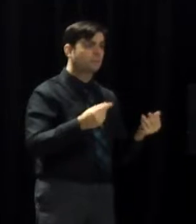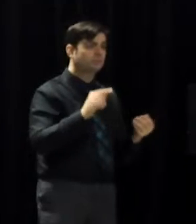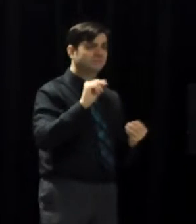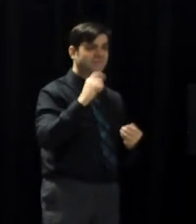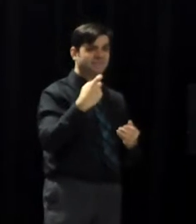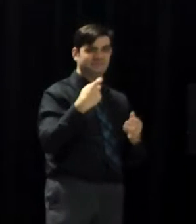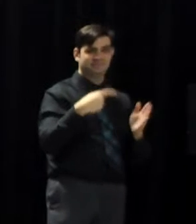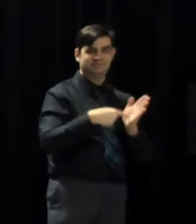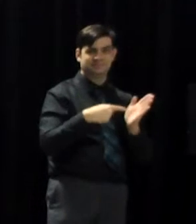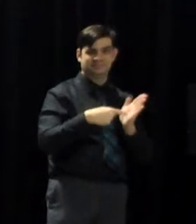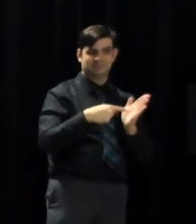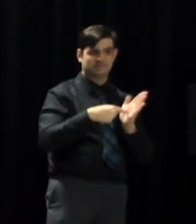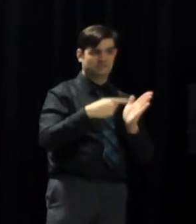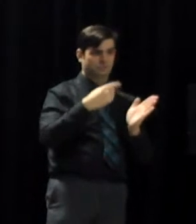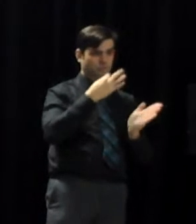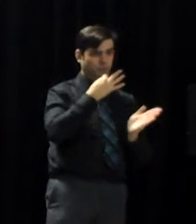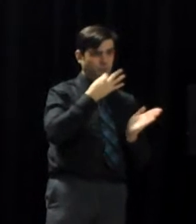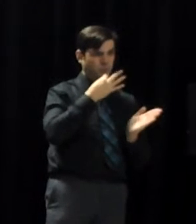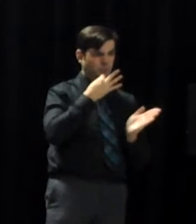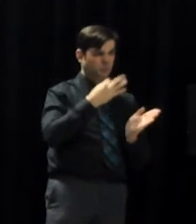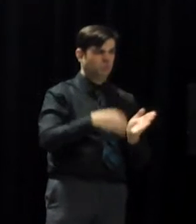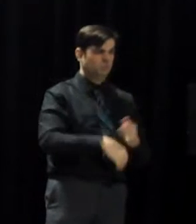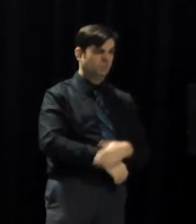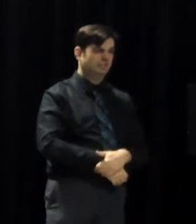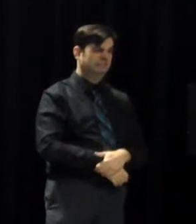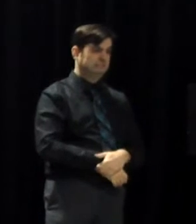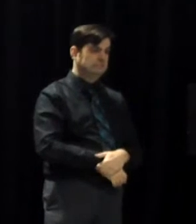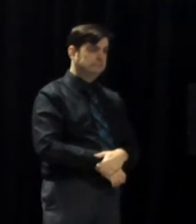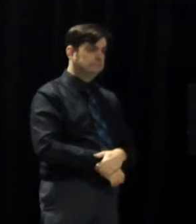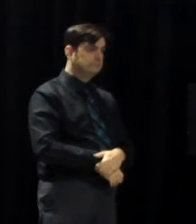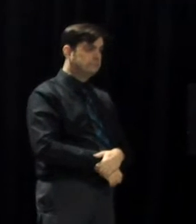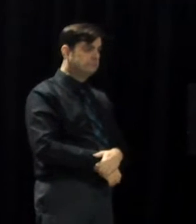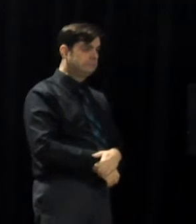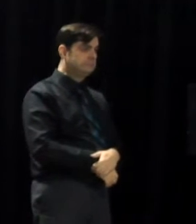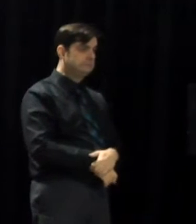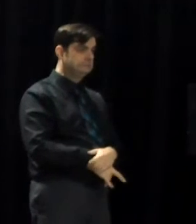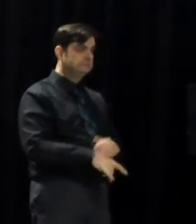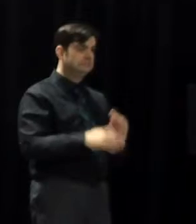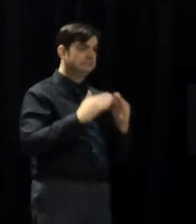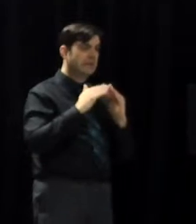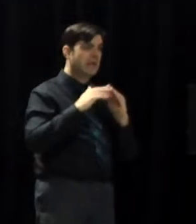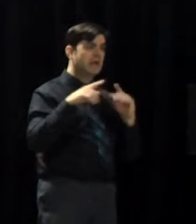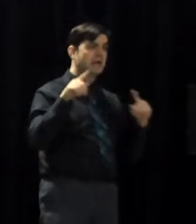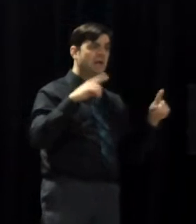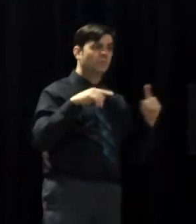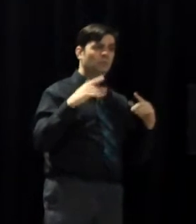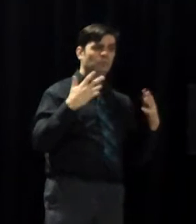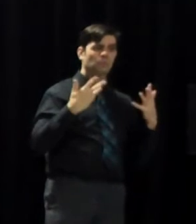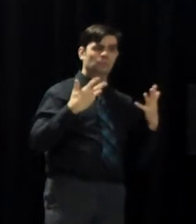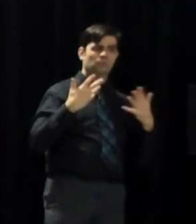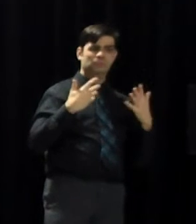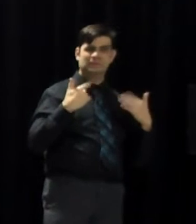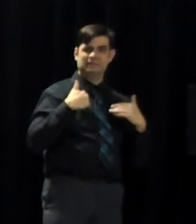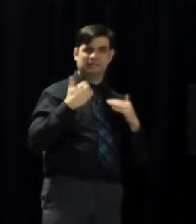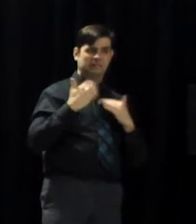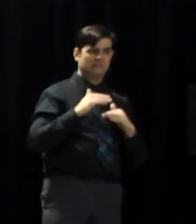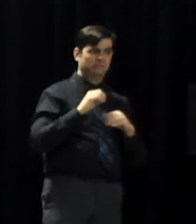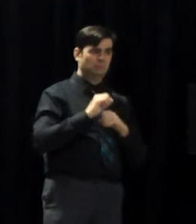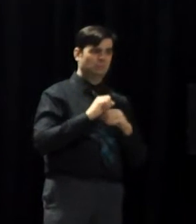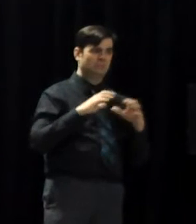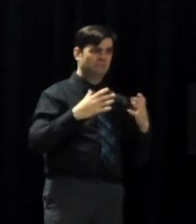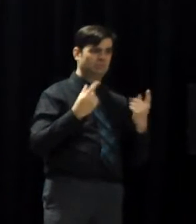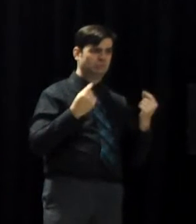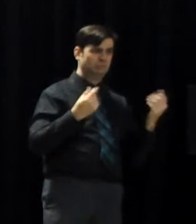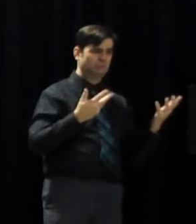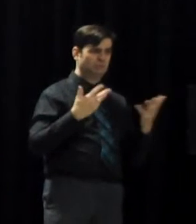asked that they have limited resources as far as a workforce. Obviously, the more people that come together, the more interaction, the more risk